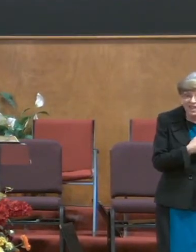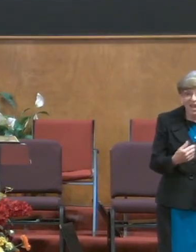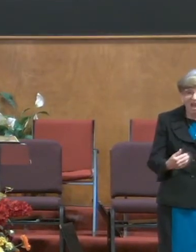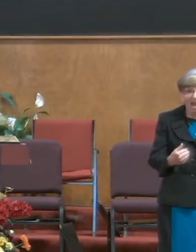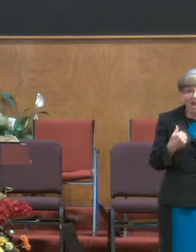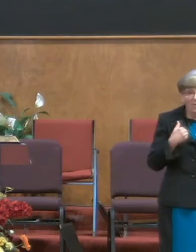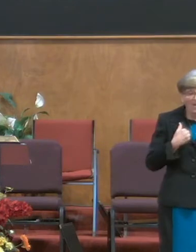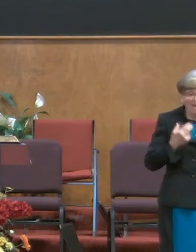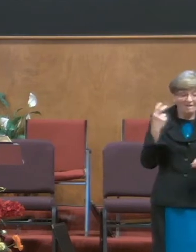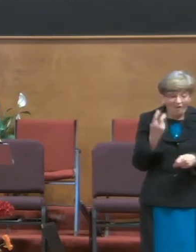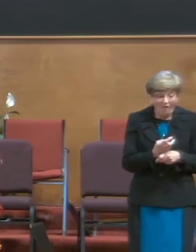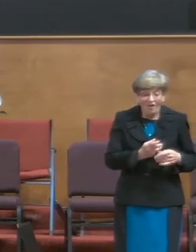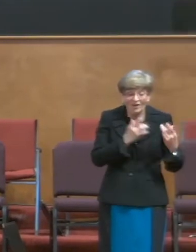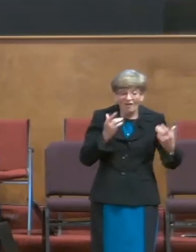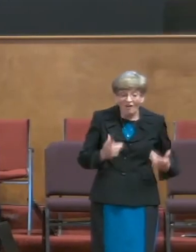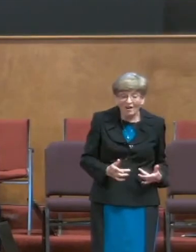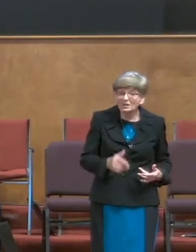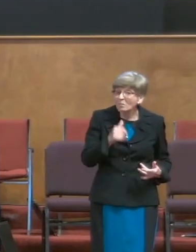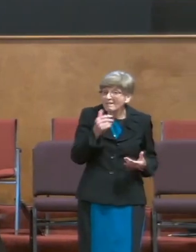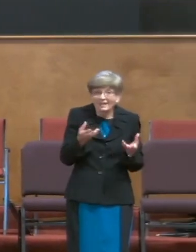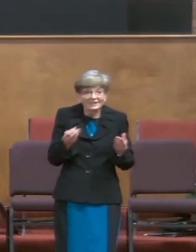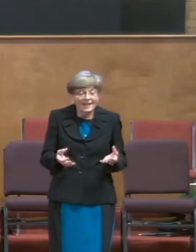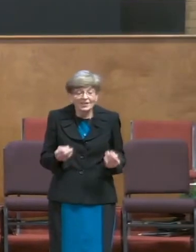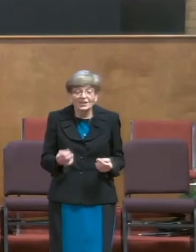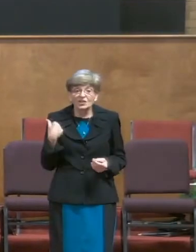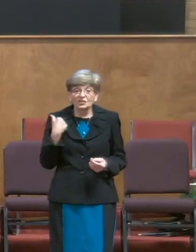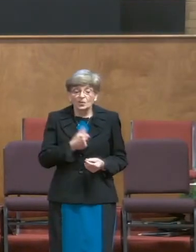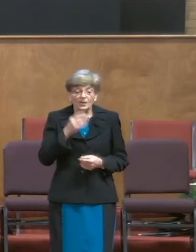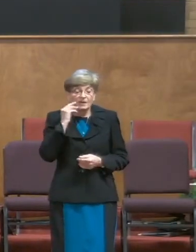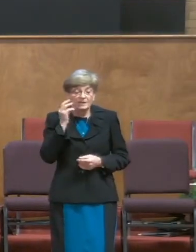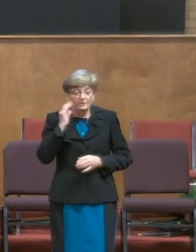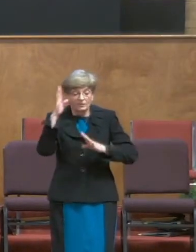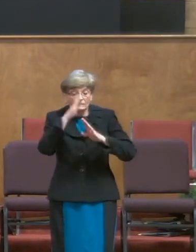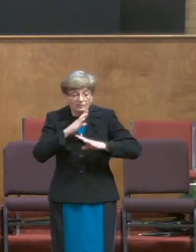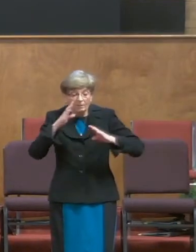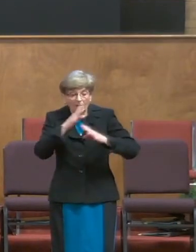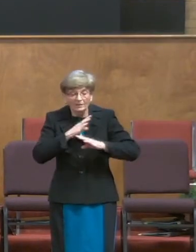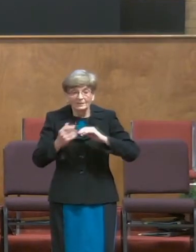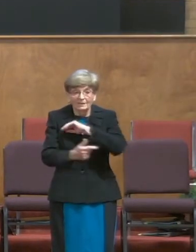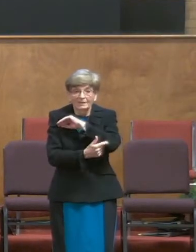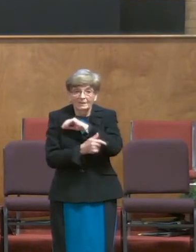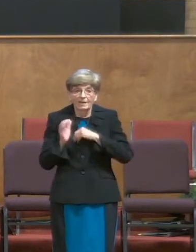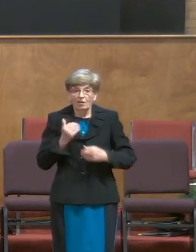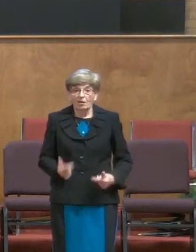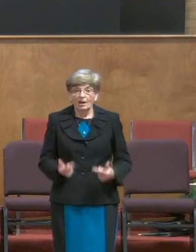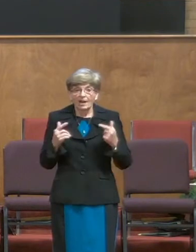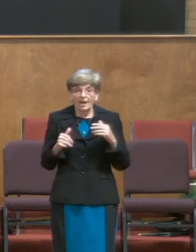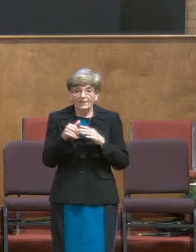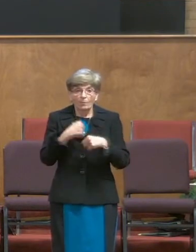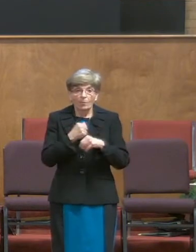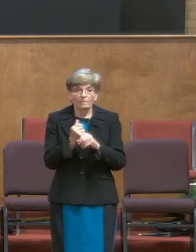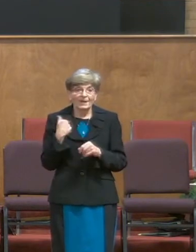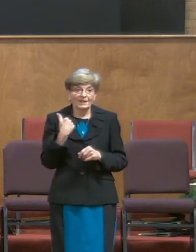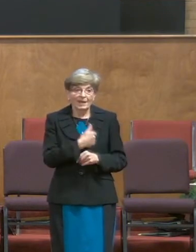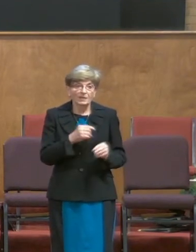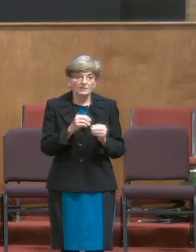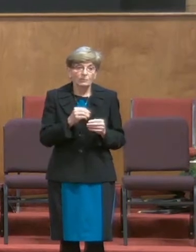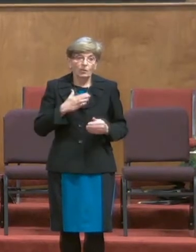hearts are not tender. And so we go through trials and temptations in our life that are going to tenderize